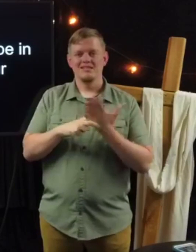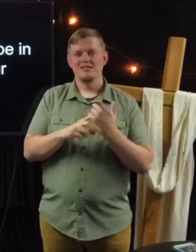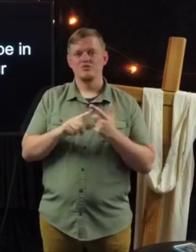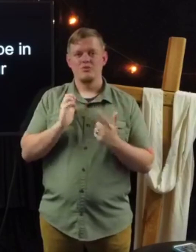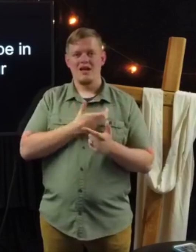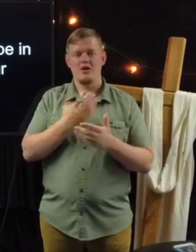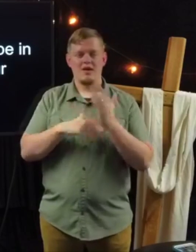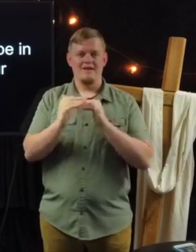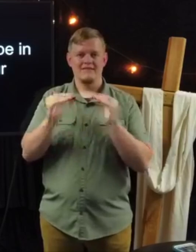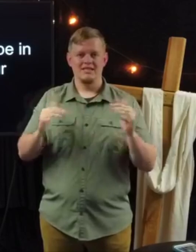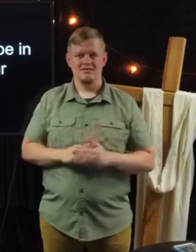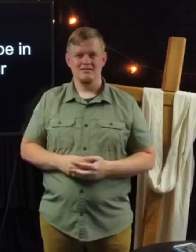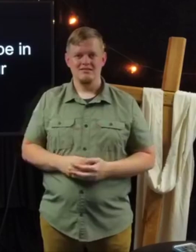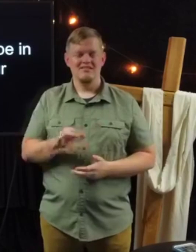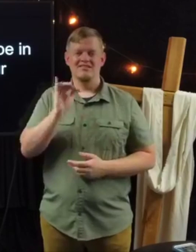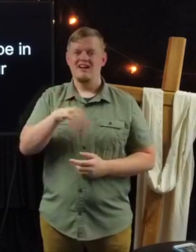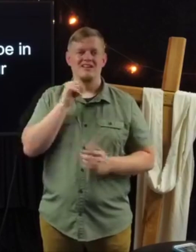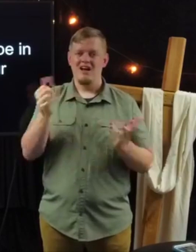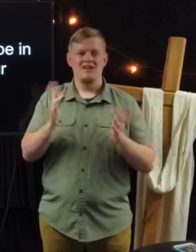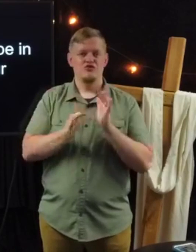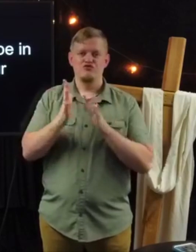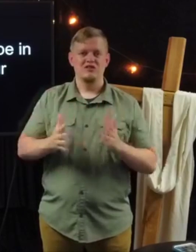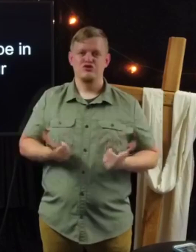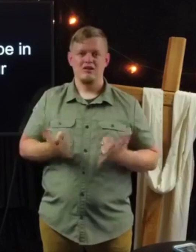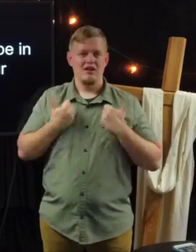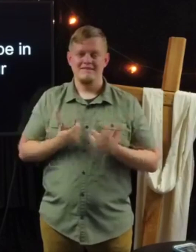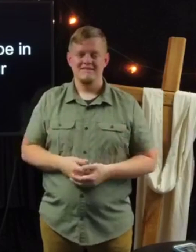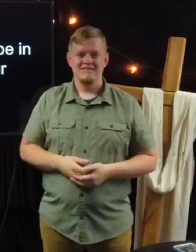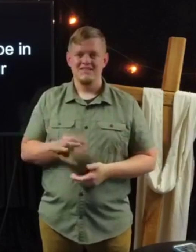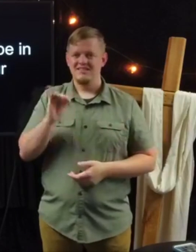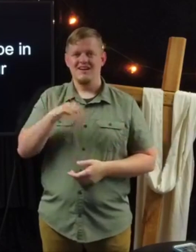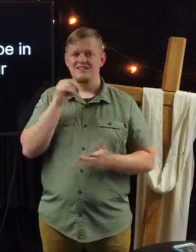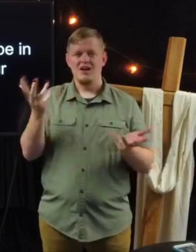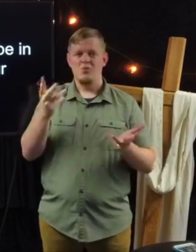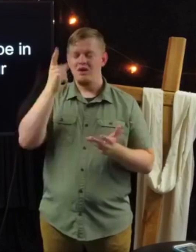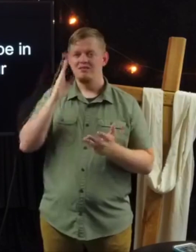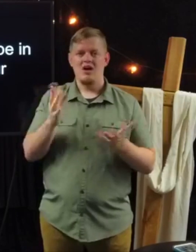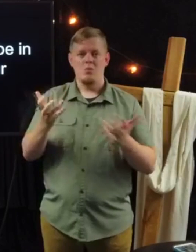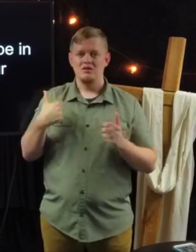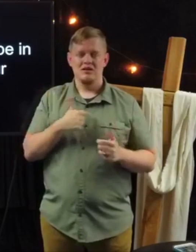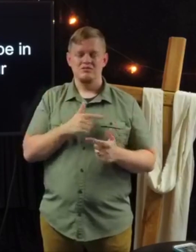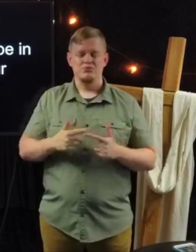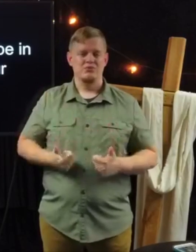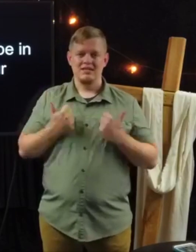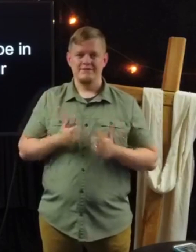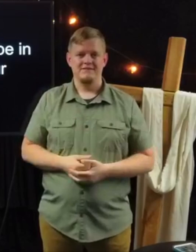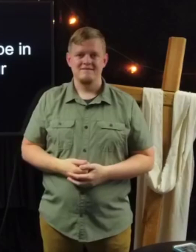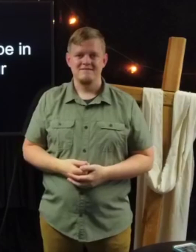Jesus becomes a ticket to our heaven. But that's not what it means to be, have a Christian life. That's not what God wants for us. That's not what he